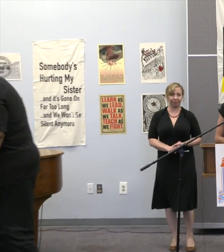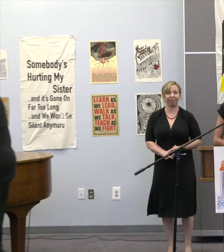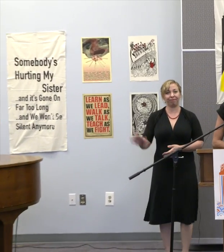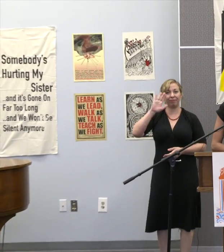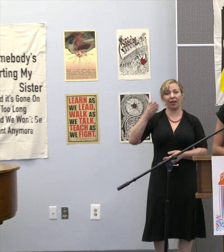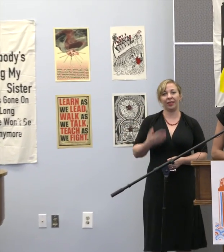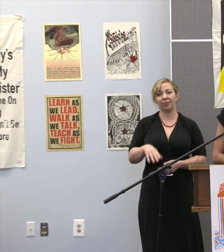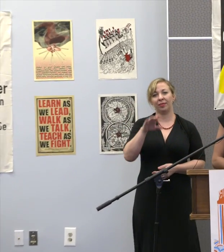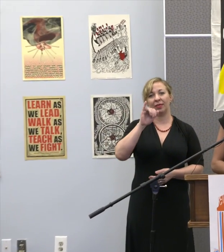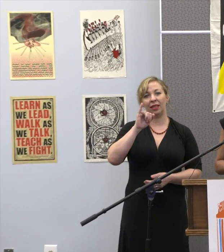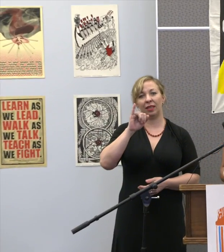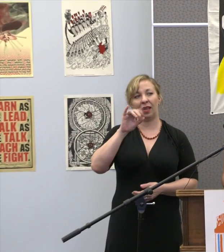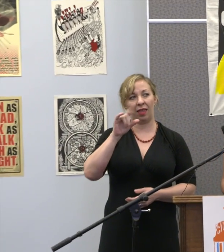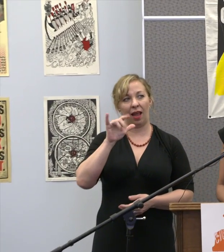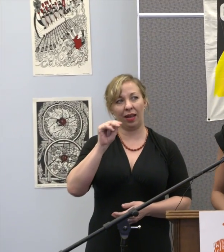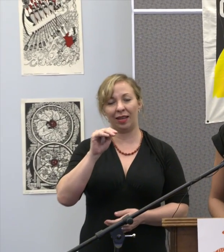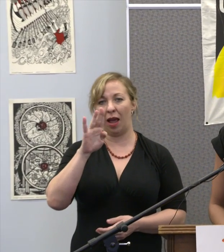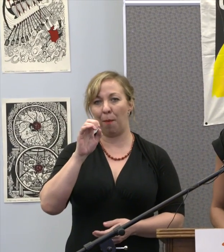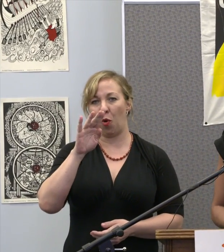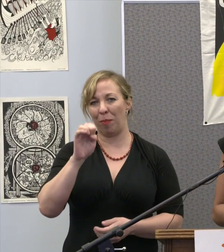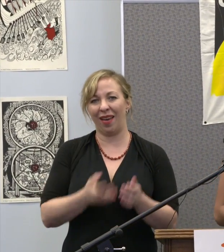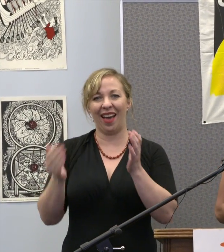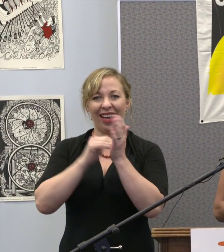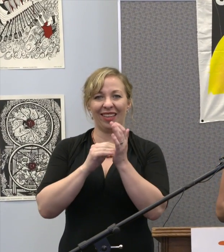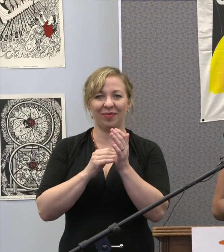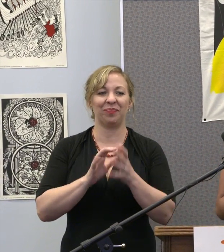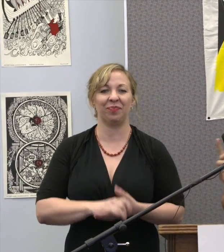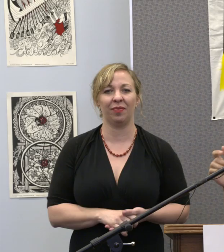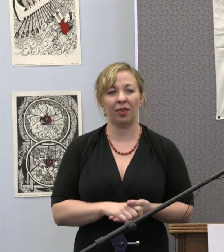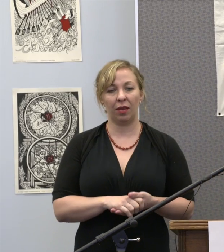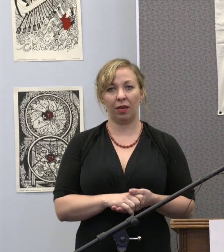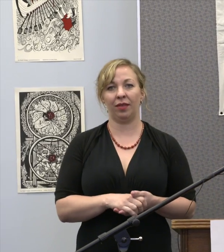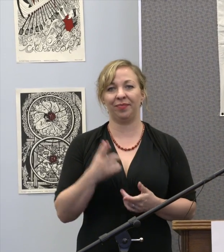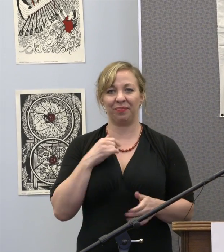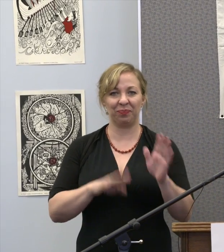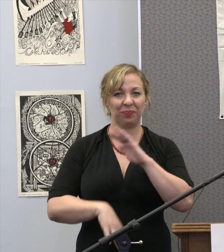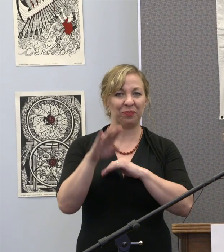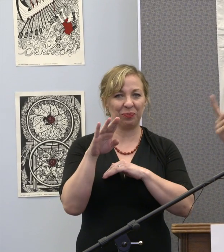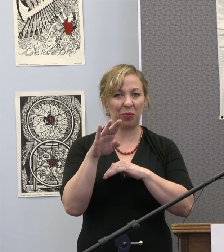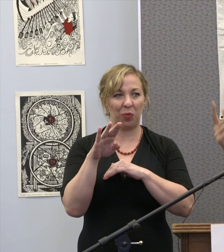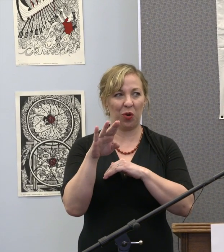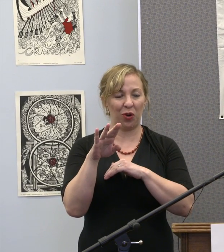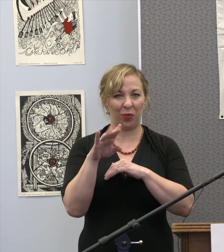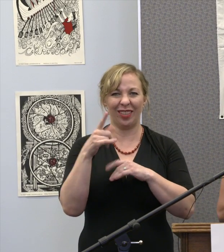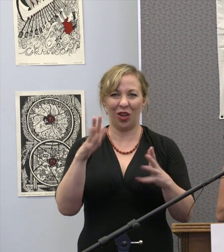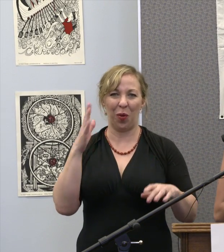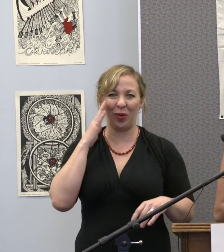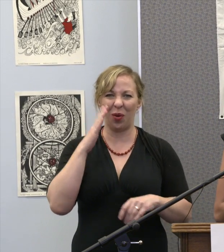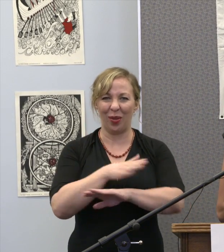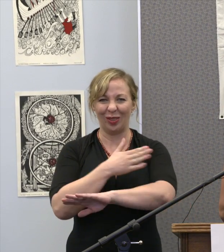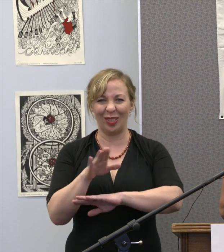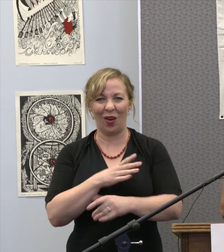Hi, my name is Idalyn Bobé, once again, and I'm from North Philly. Born and raised. You know the song. Y'all know